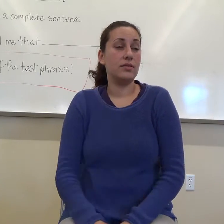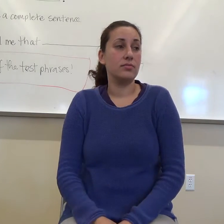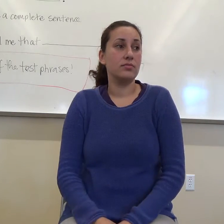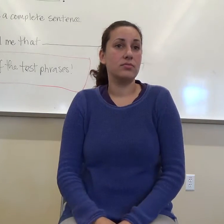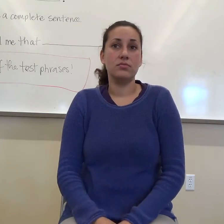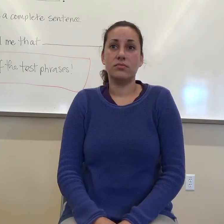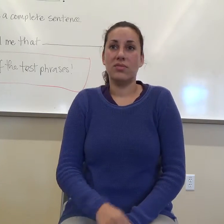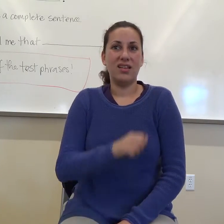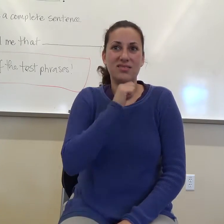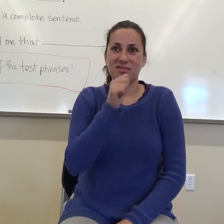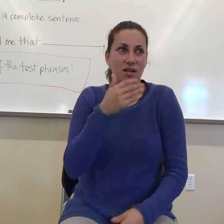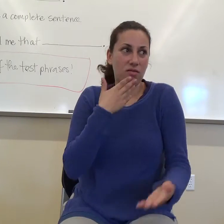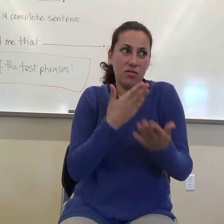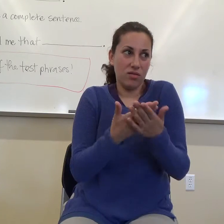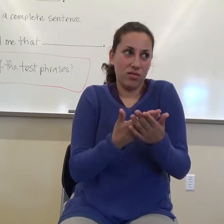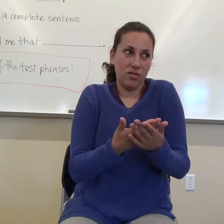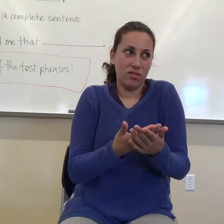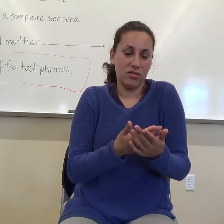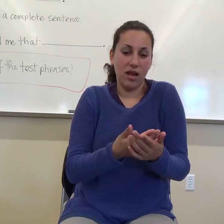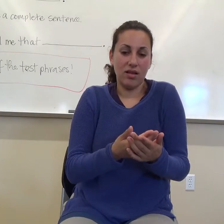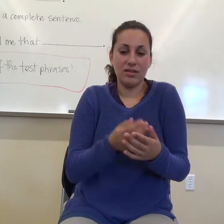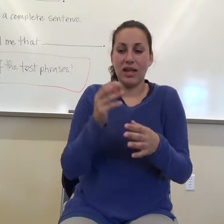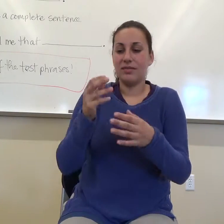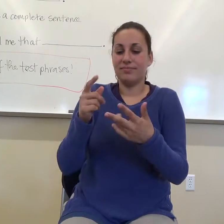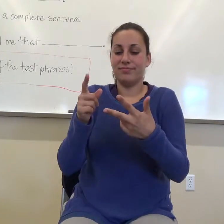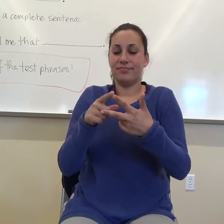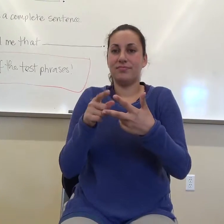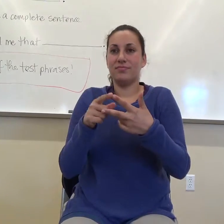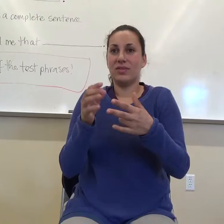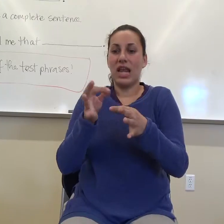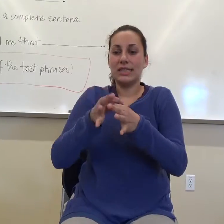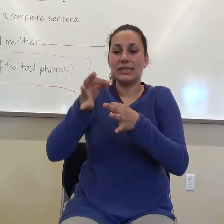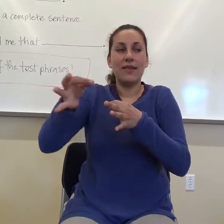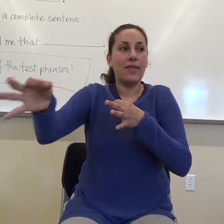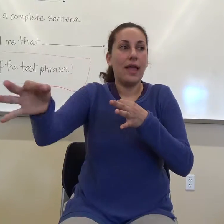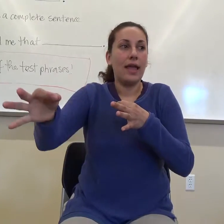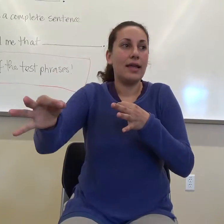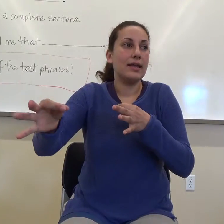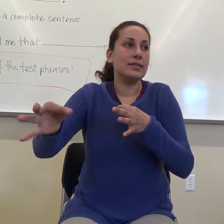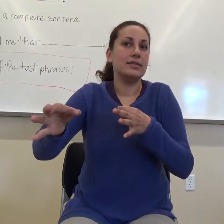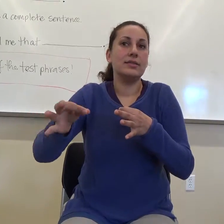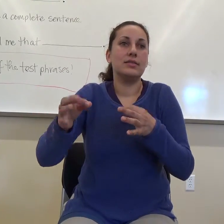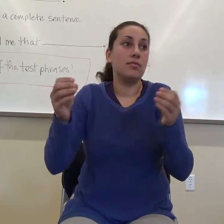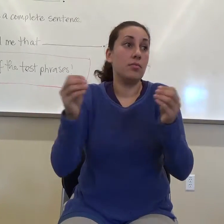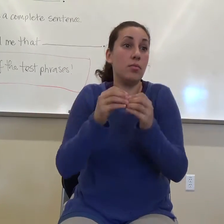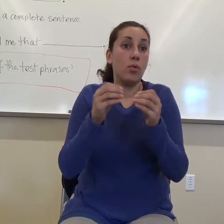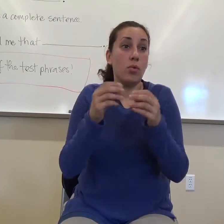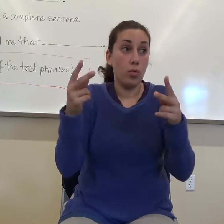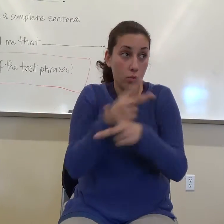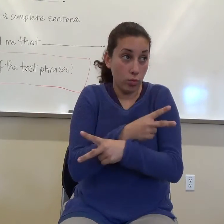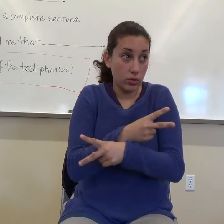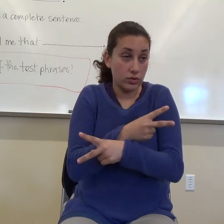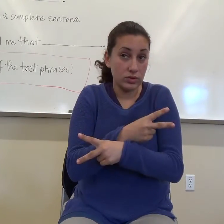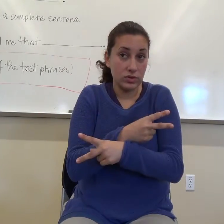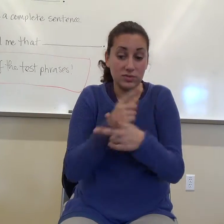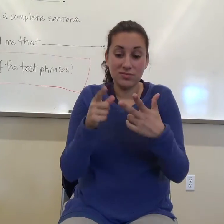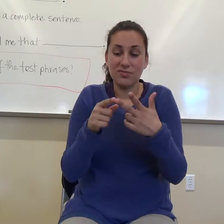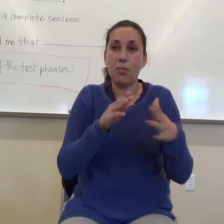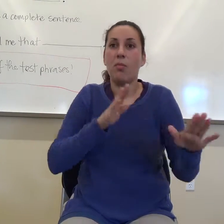effective. It delays the next incident. Even worse, so these things here